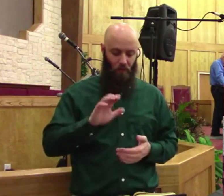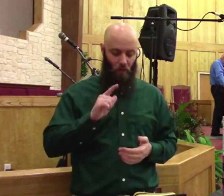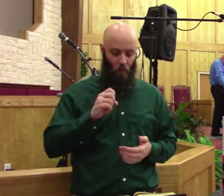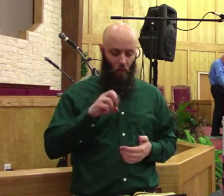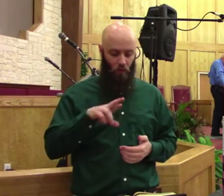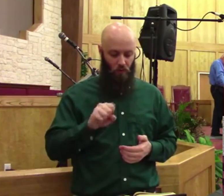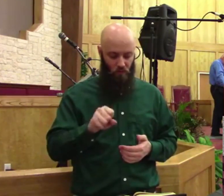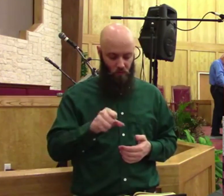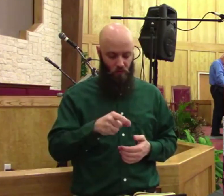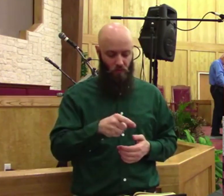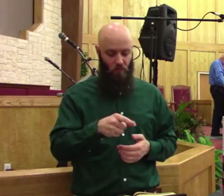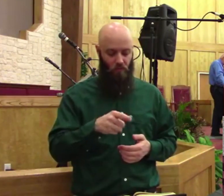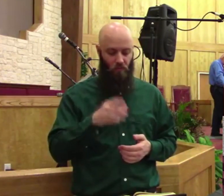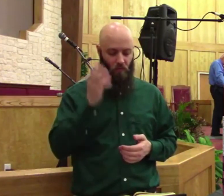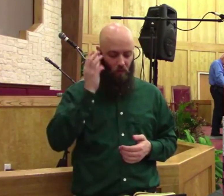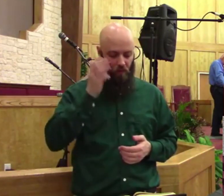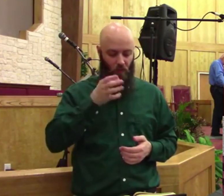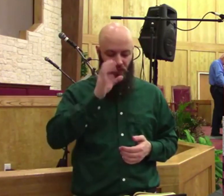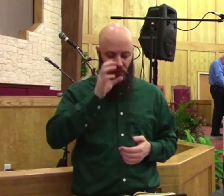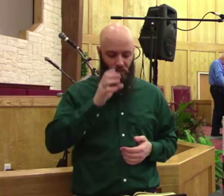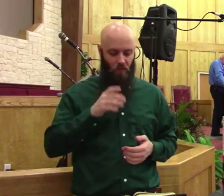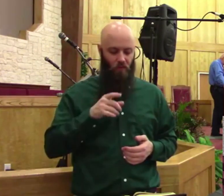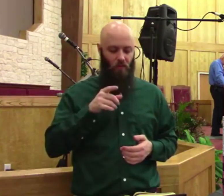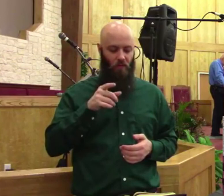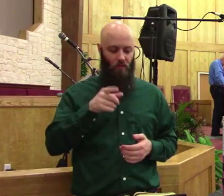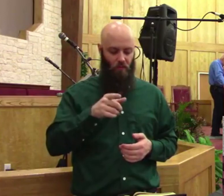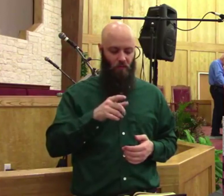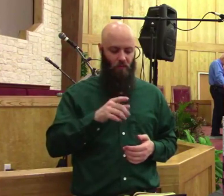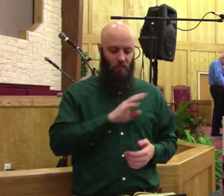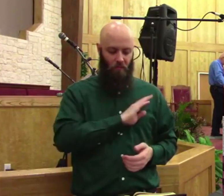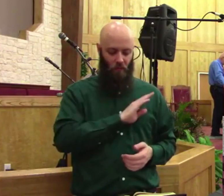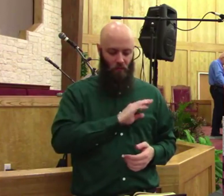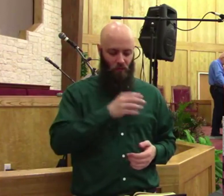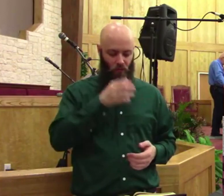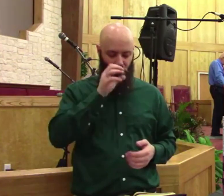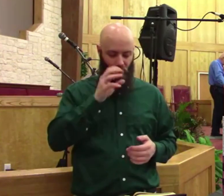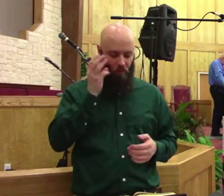wine, and he drank wine in the presence of them.